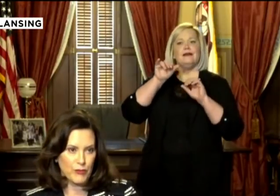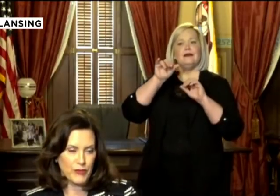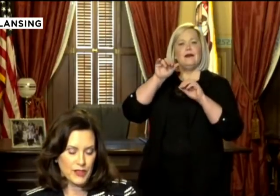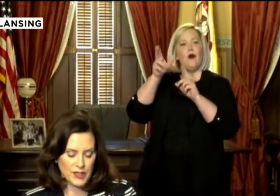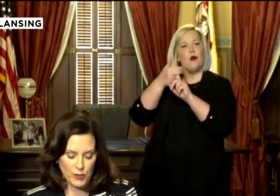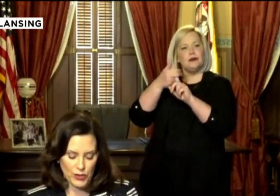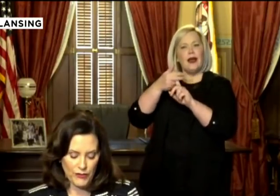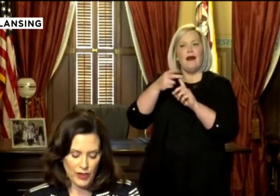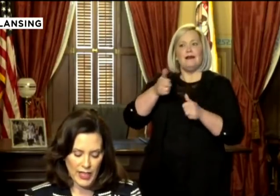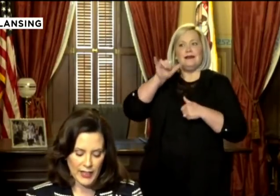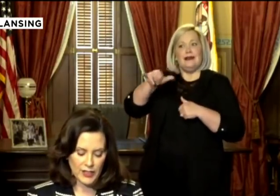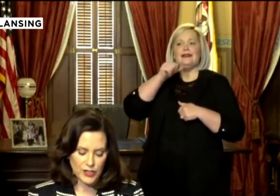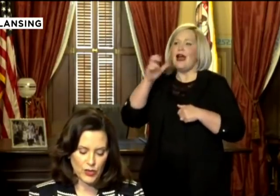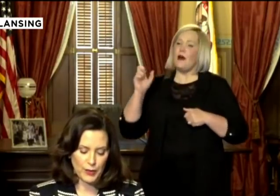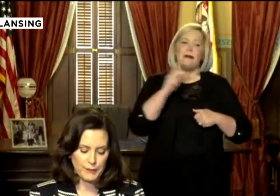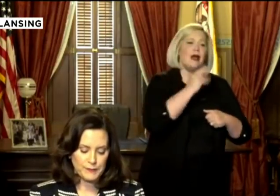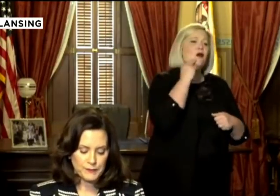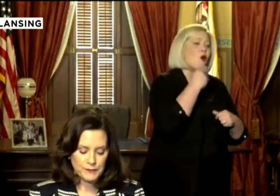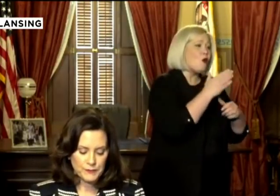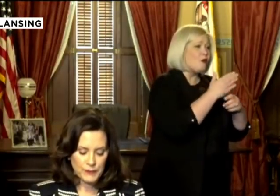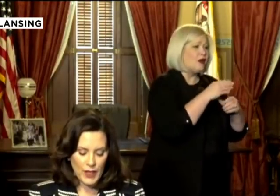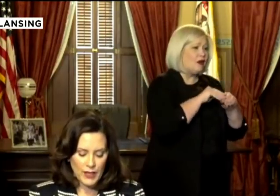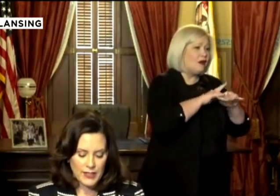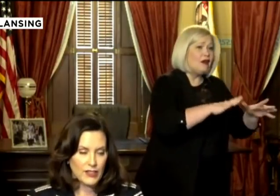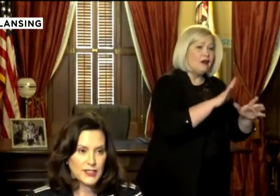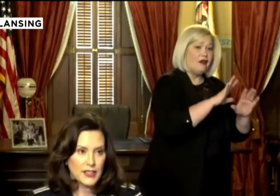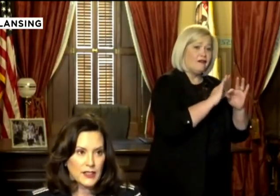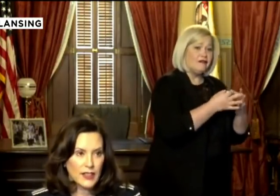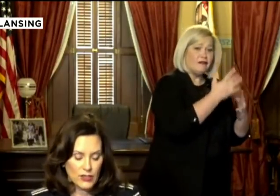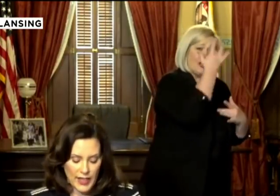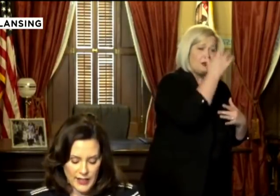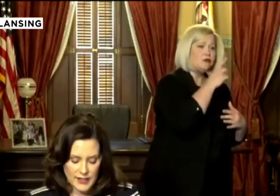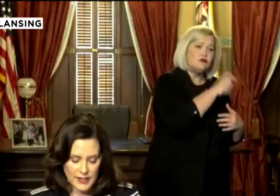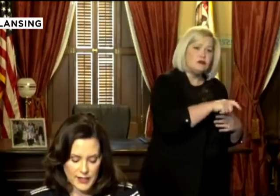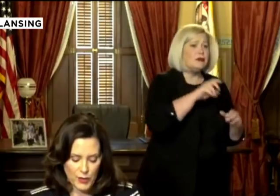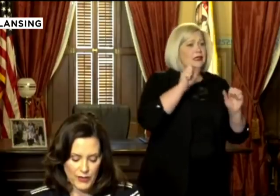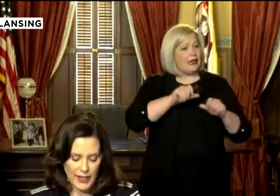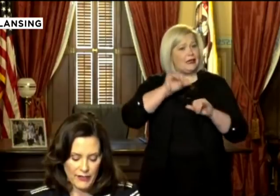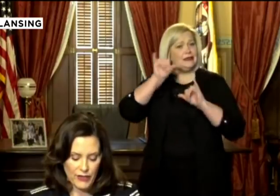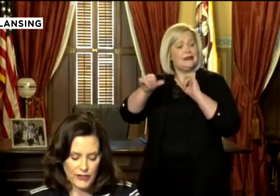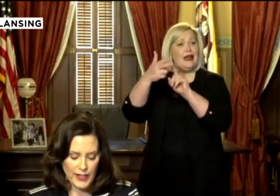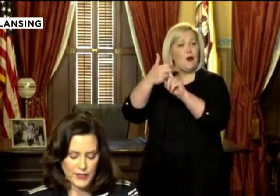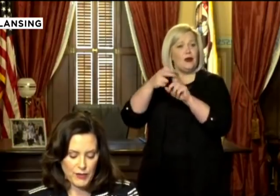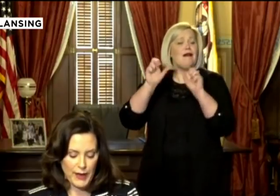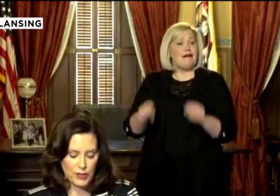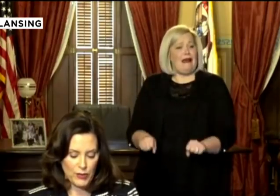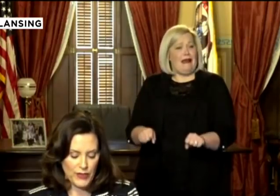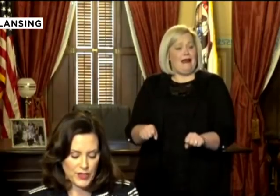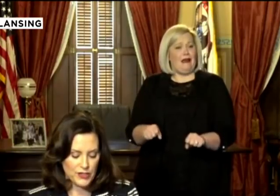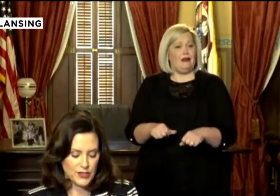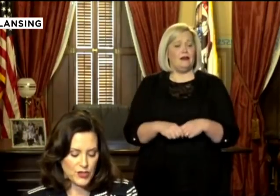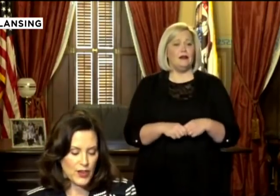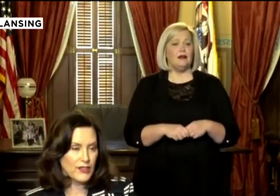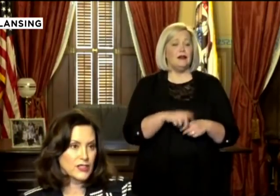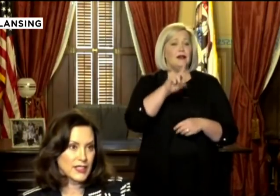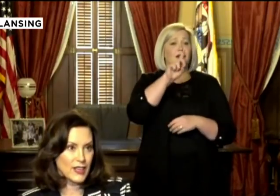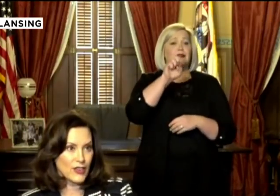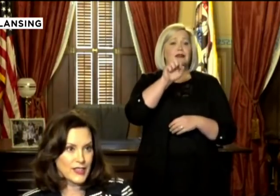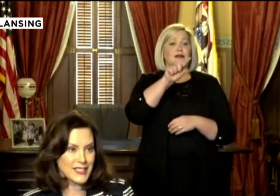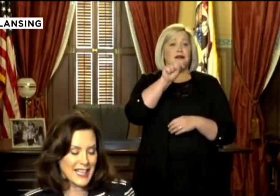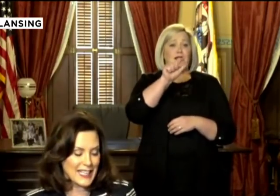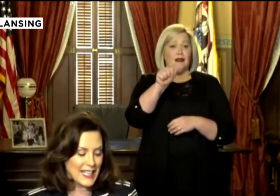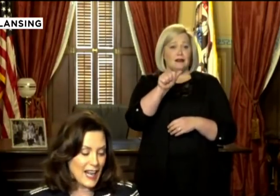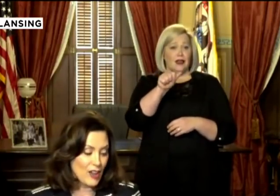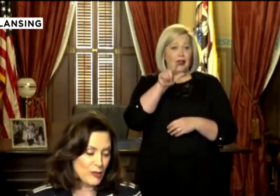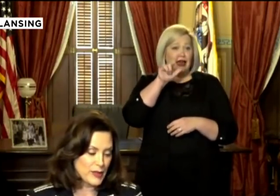doing to support the front line in Detroit. Delta Airlines is providing free flights for medical professionals to travel